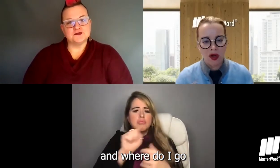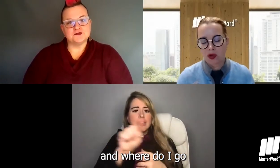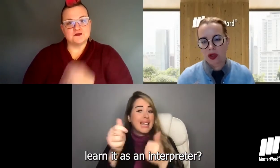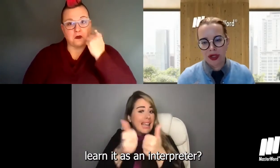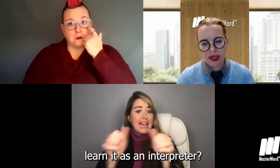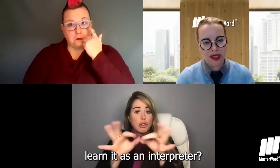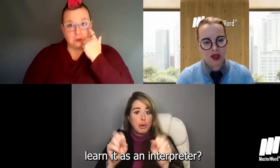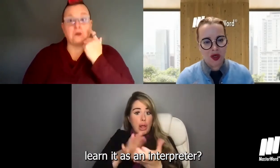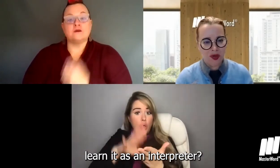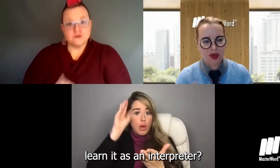go learn it as an interpreter?